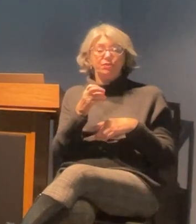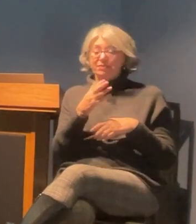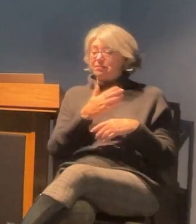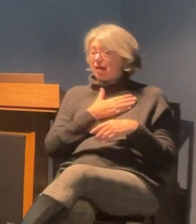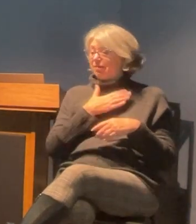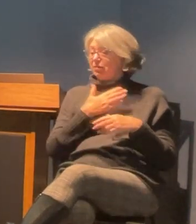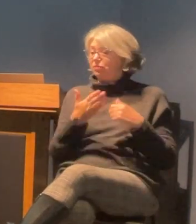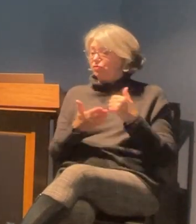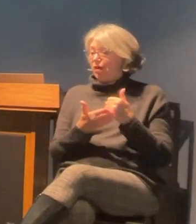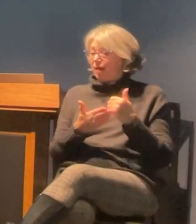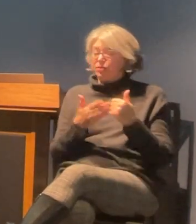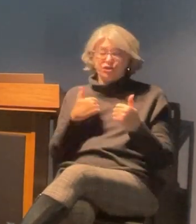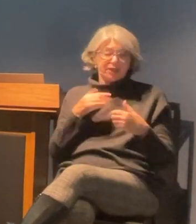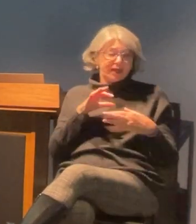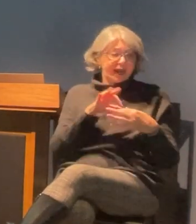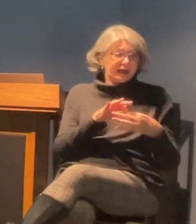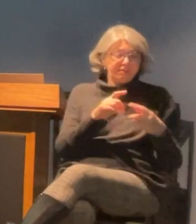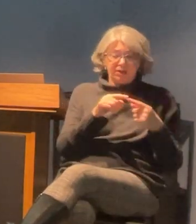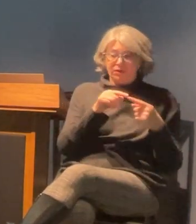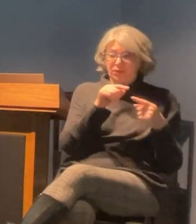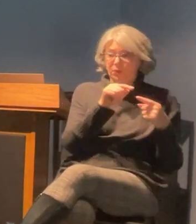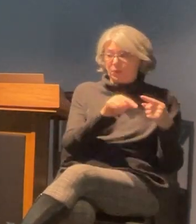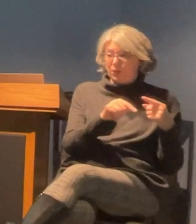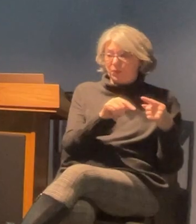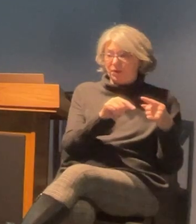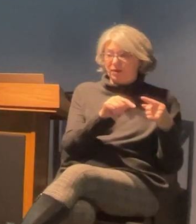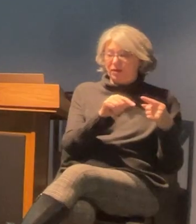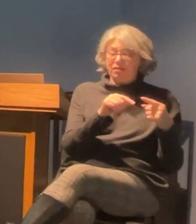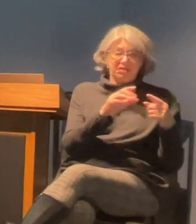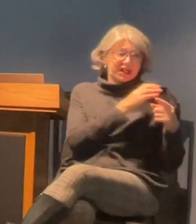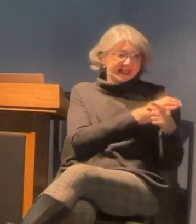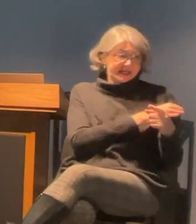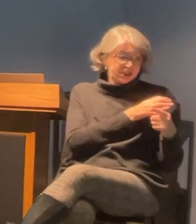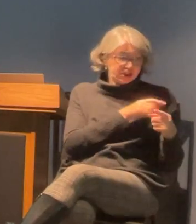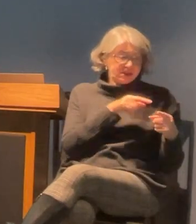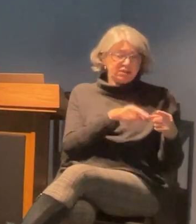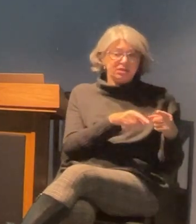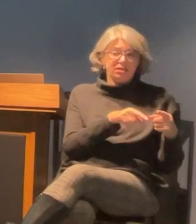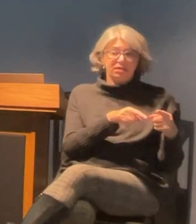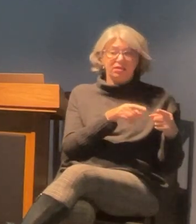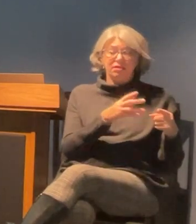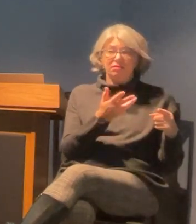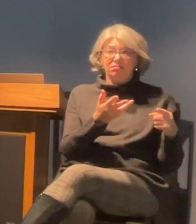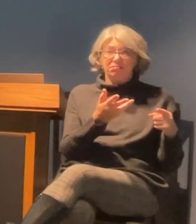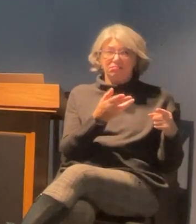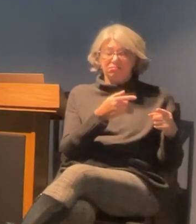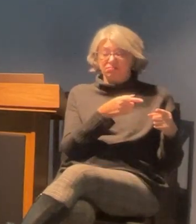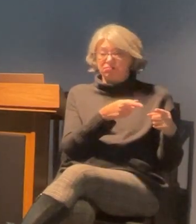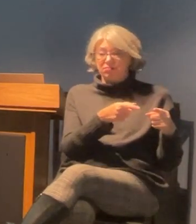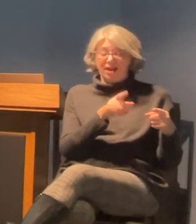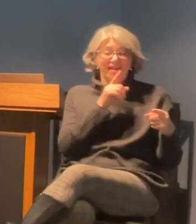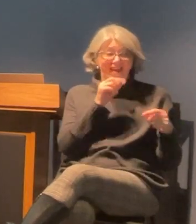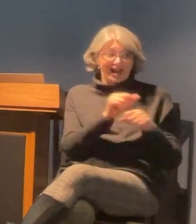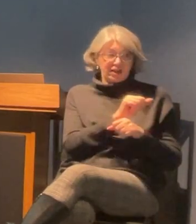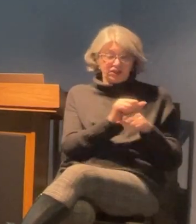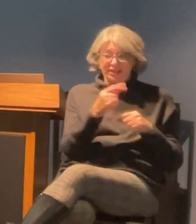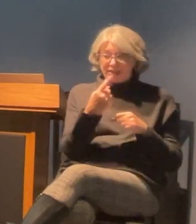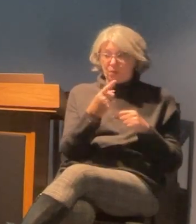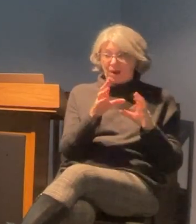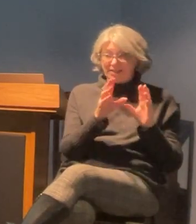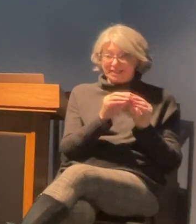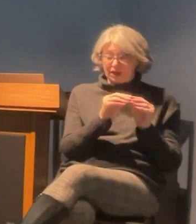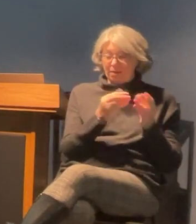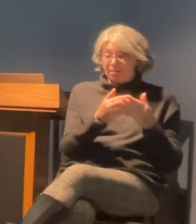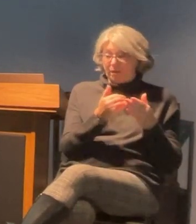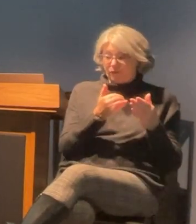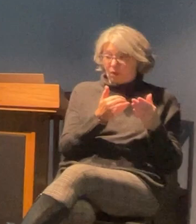to help, and she connected me to those technicians. and I actually did one session